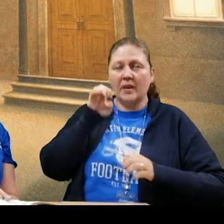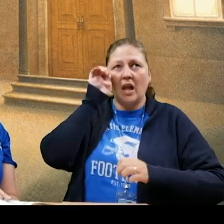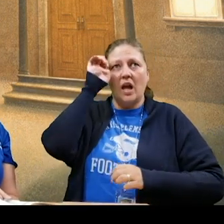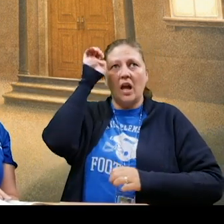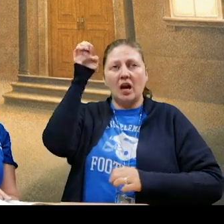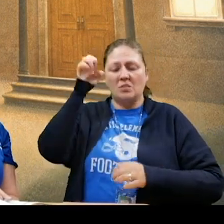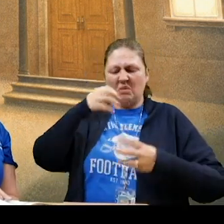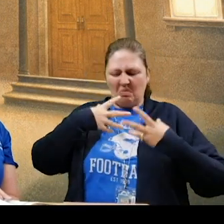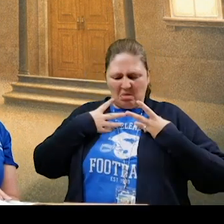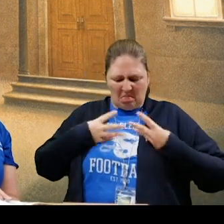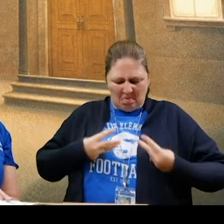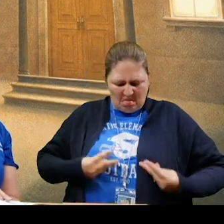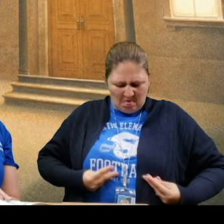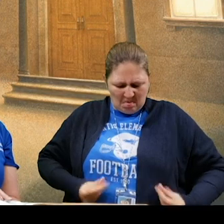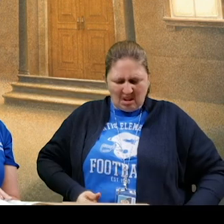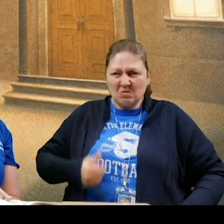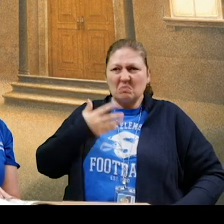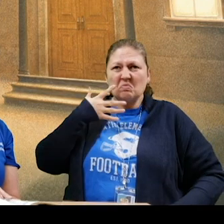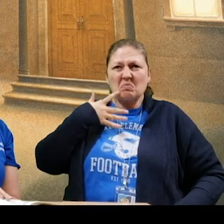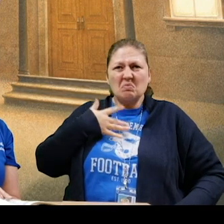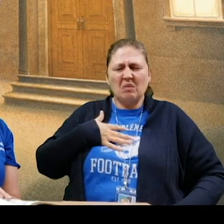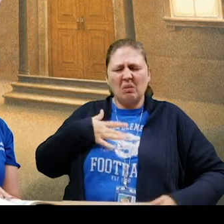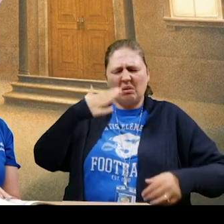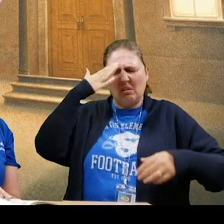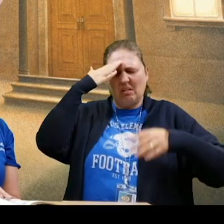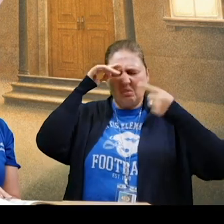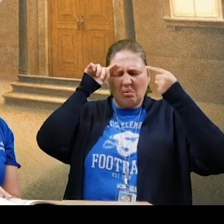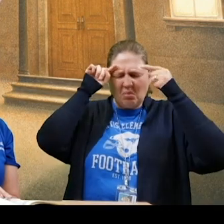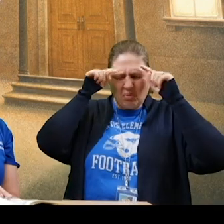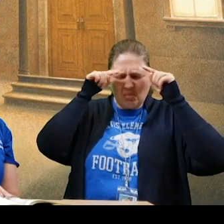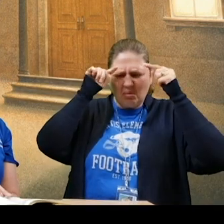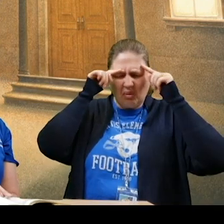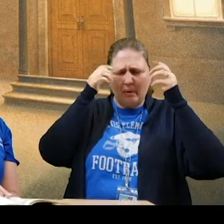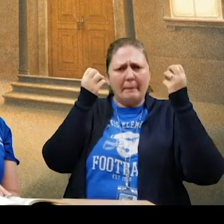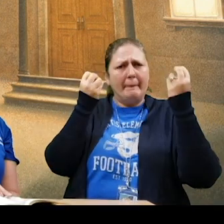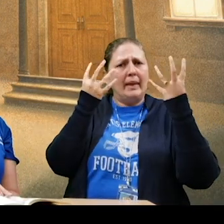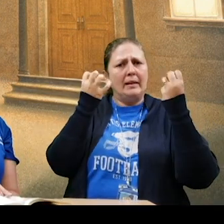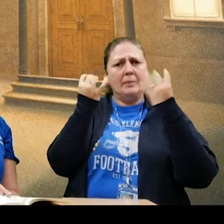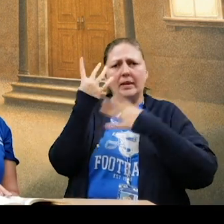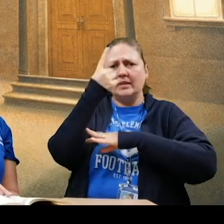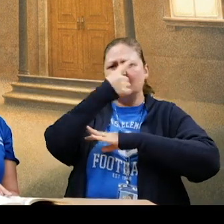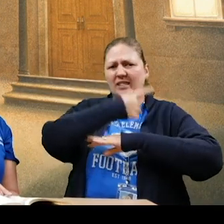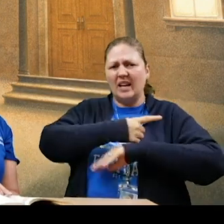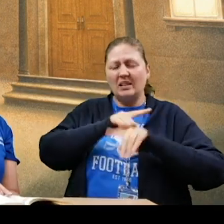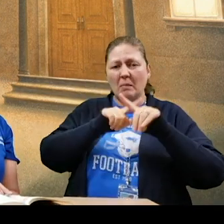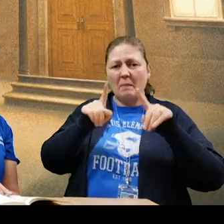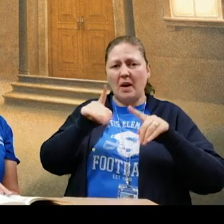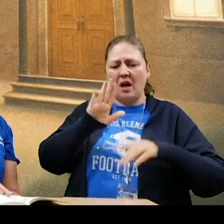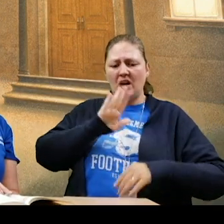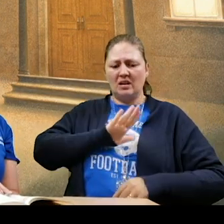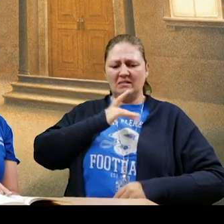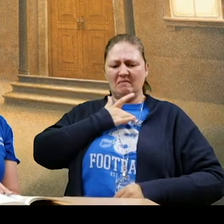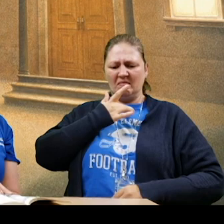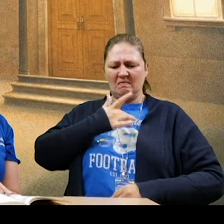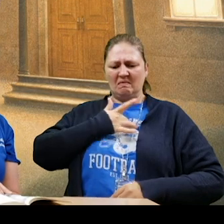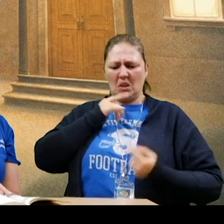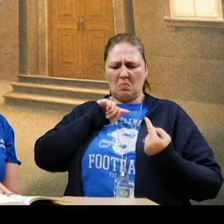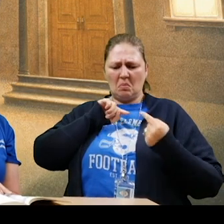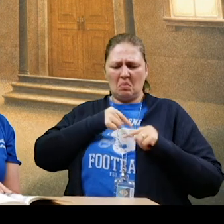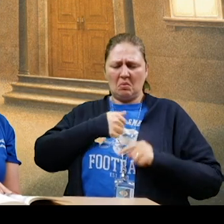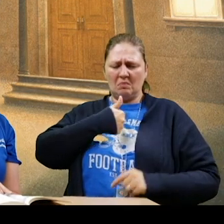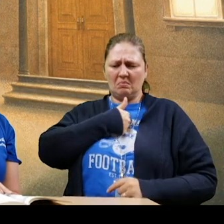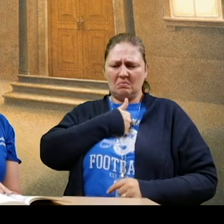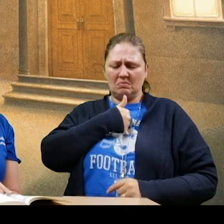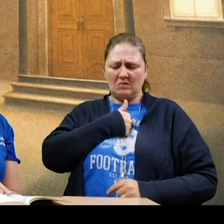silk suit was stained with drool, and his head ached for several days afterward, but it was his ego that had suffered the most